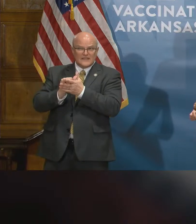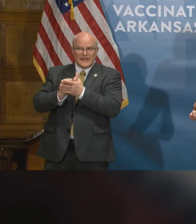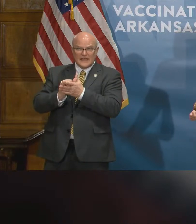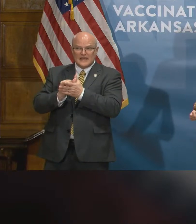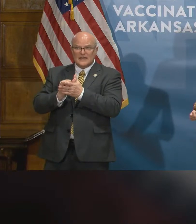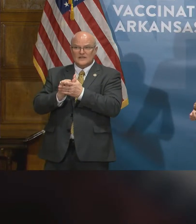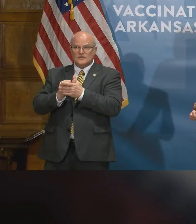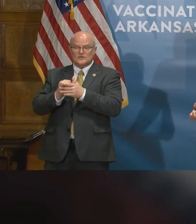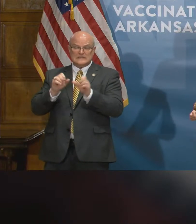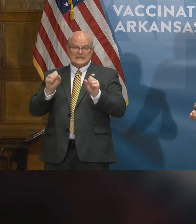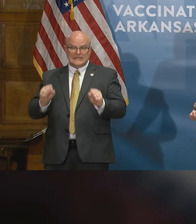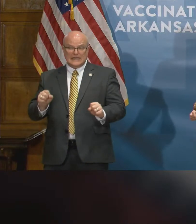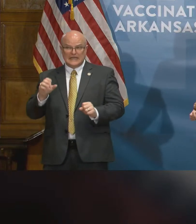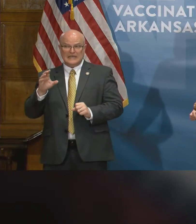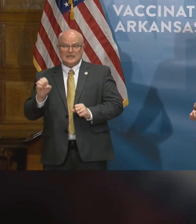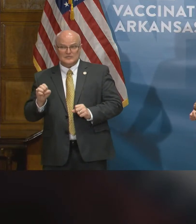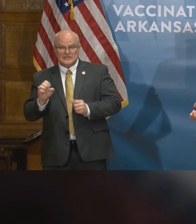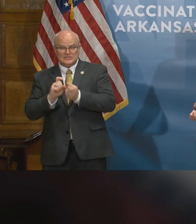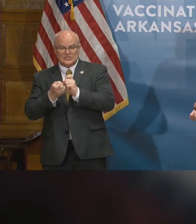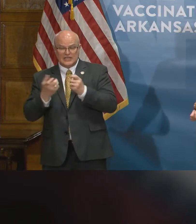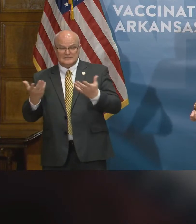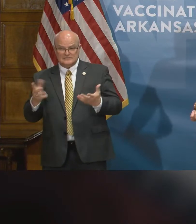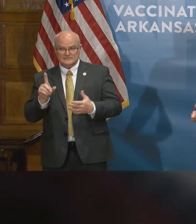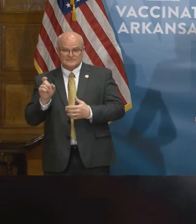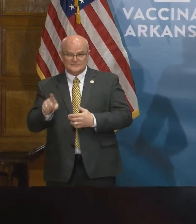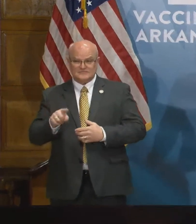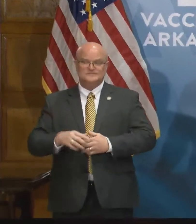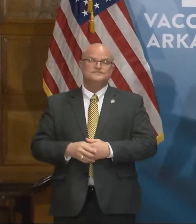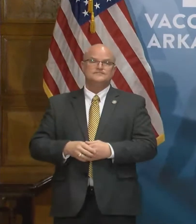think it can be changed?